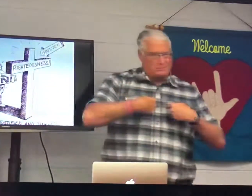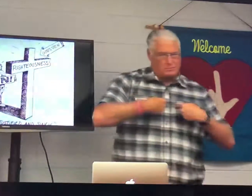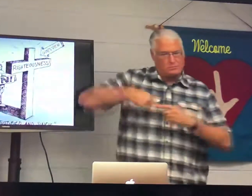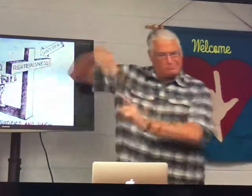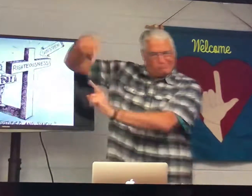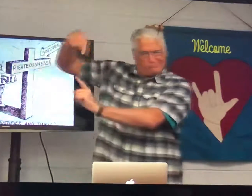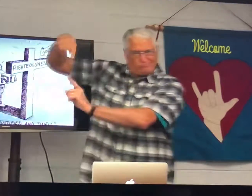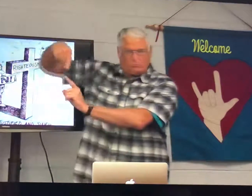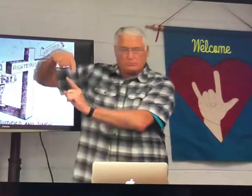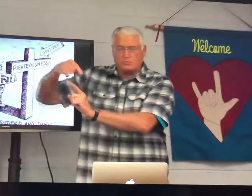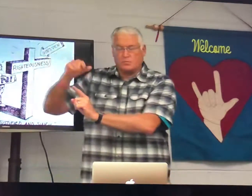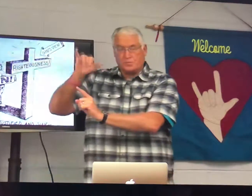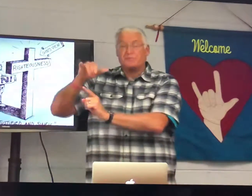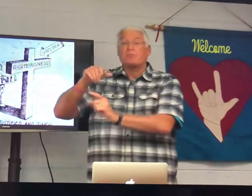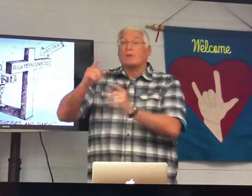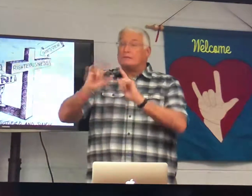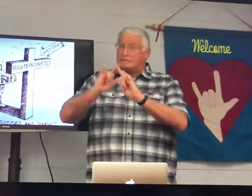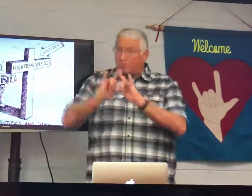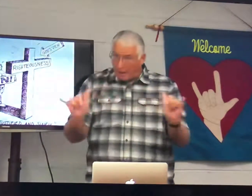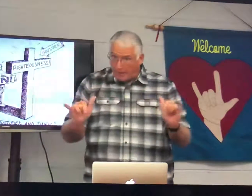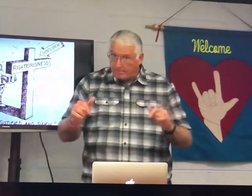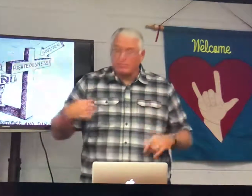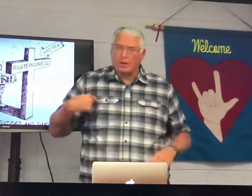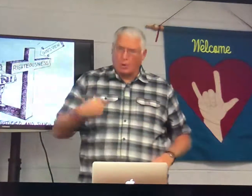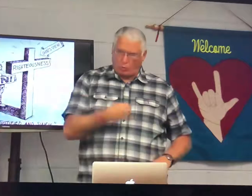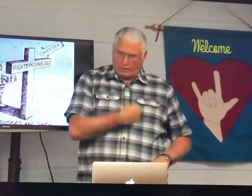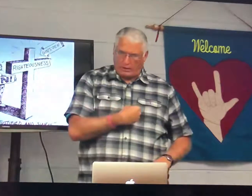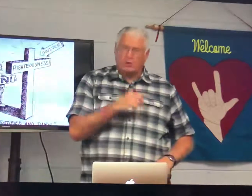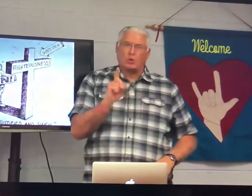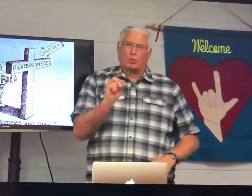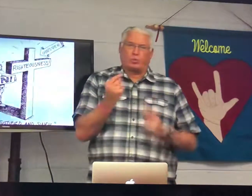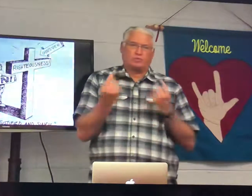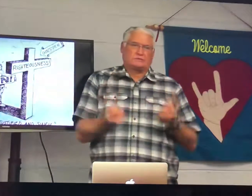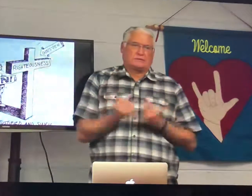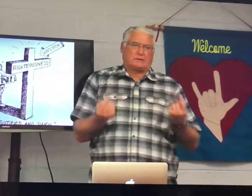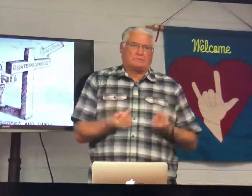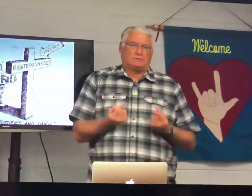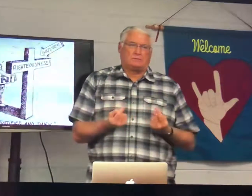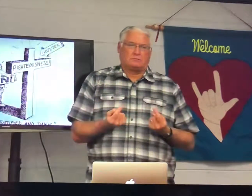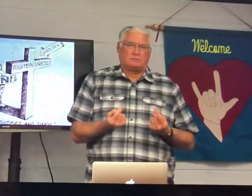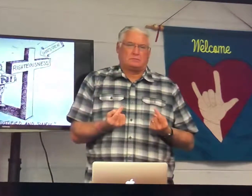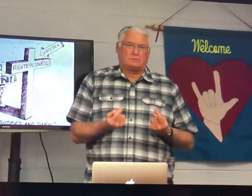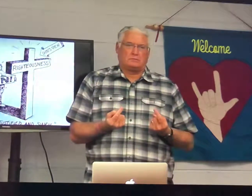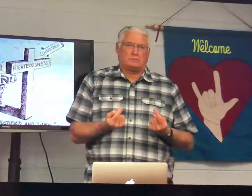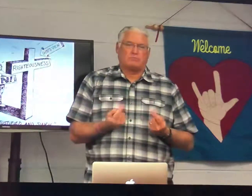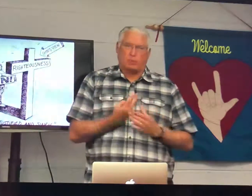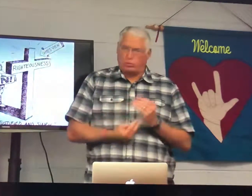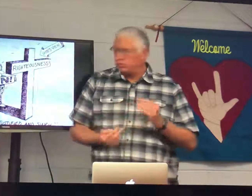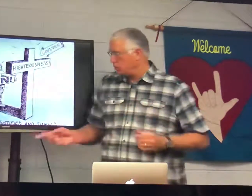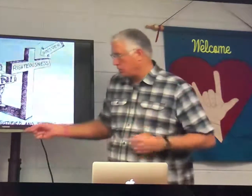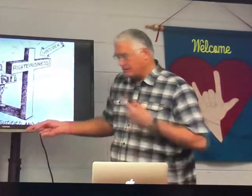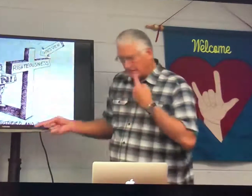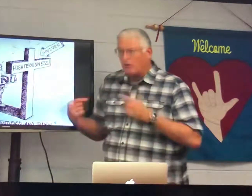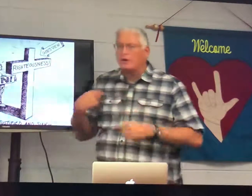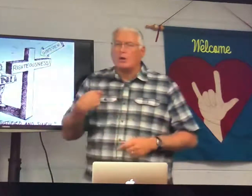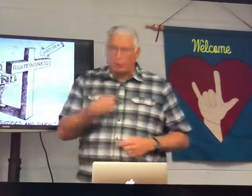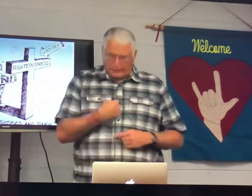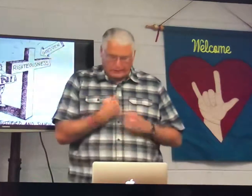freeze. Checkers and Rallies. Fast foodies on the deal. BJ Upton hits another home run. In